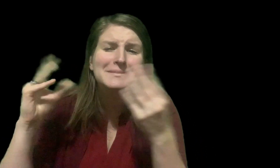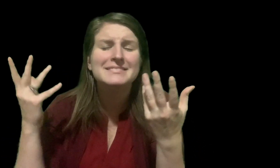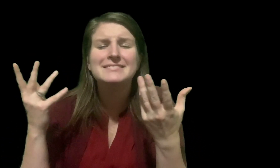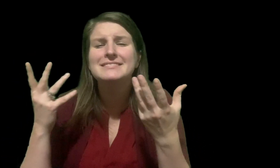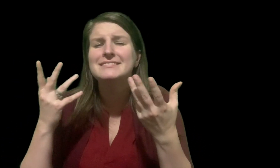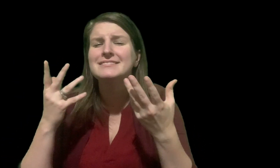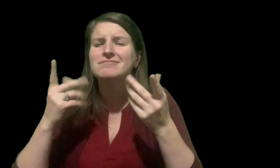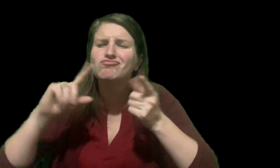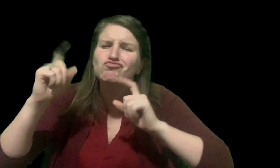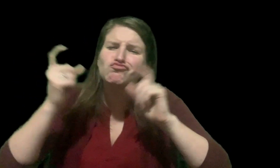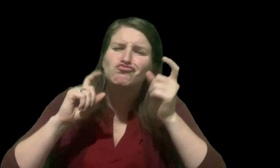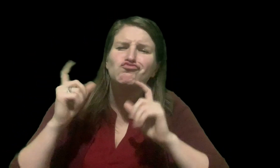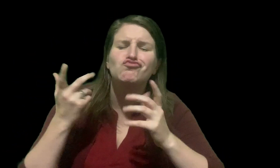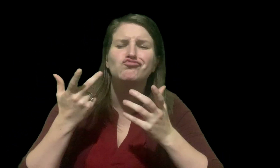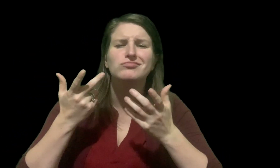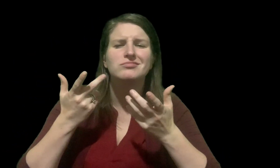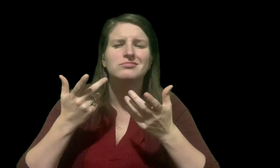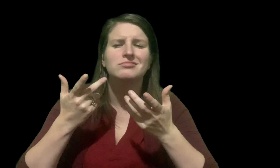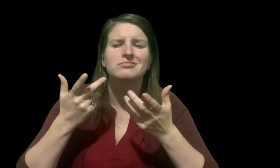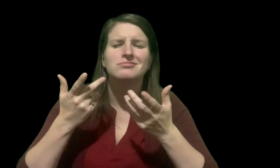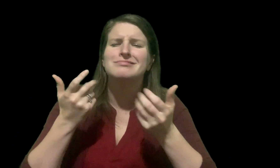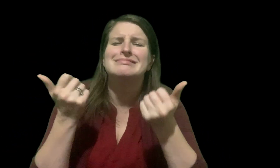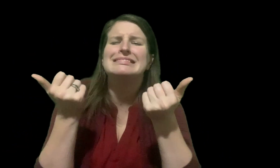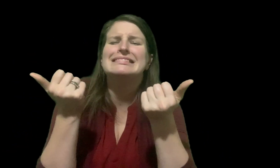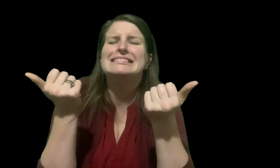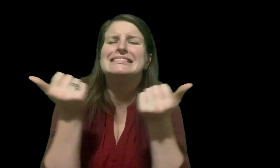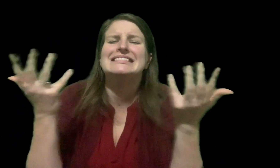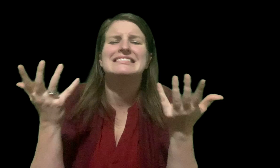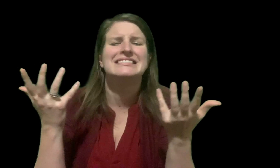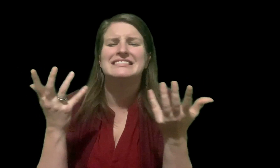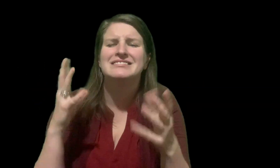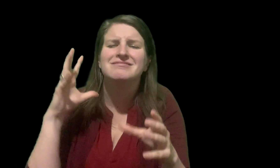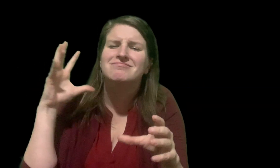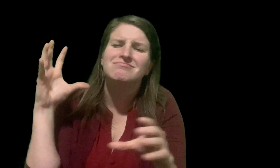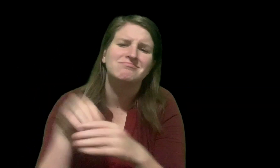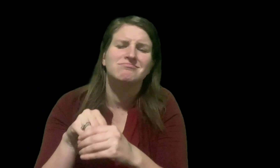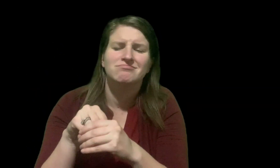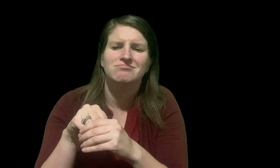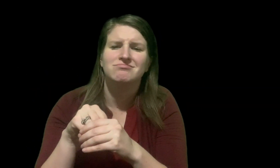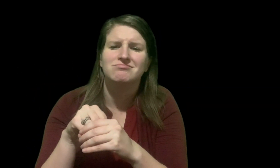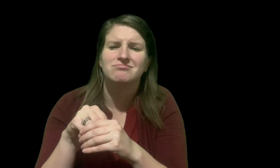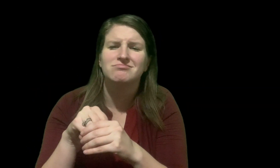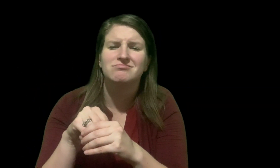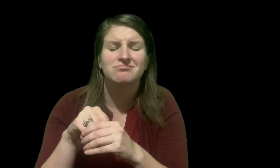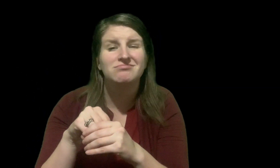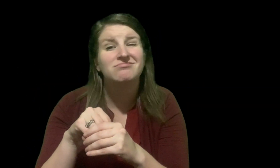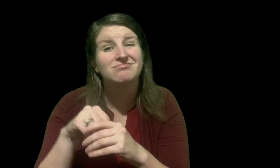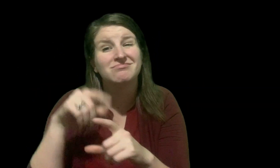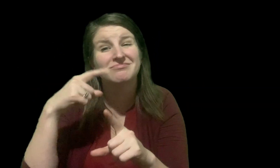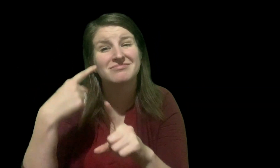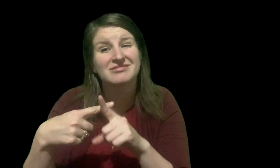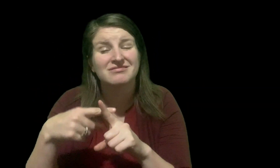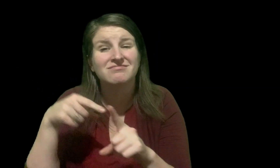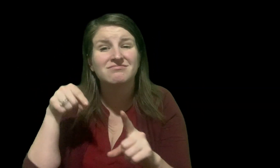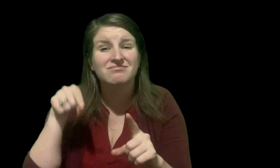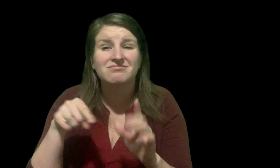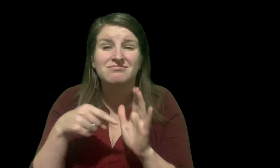Ask questions, make comments, show your emotions on your face, be